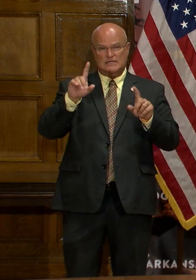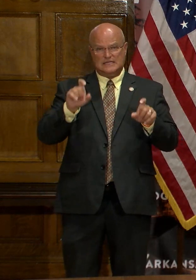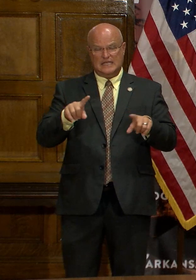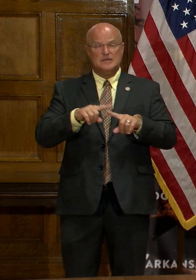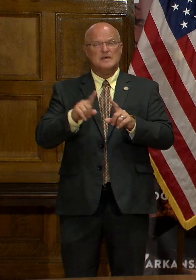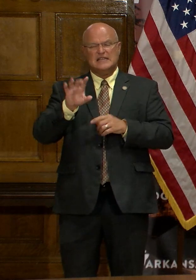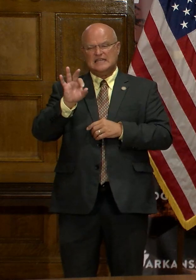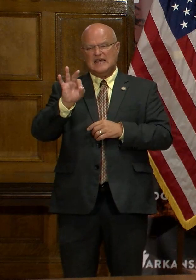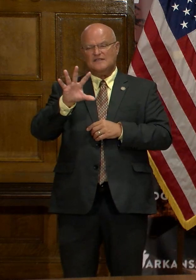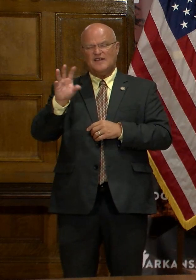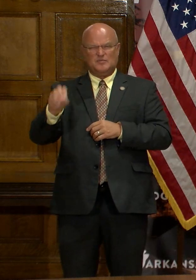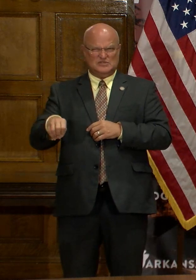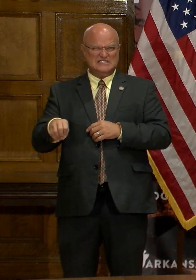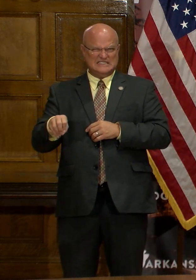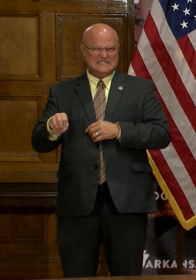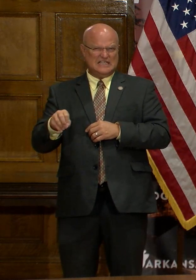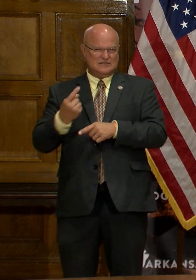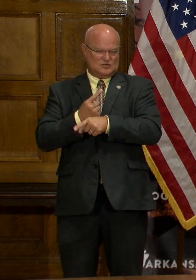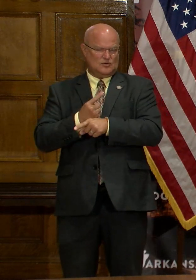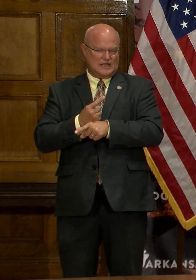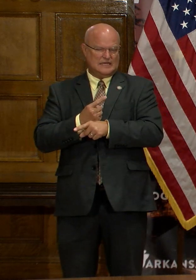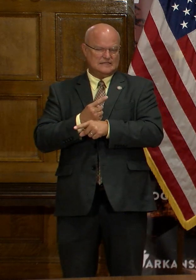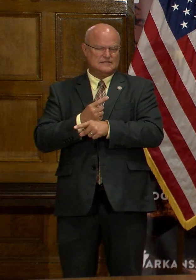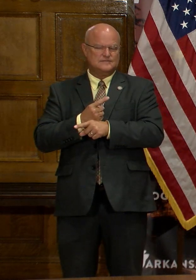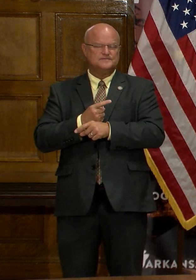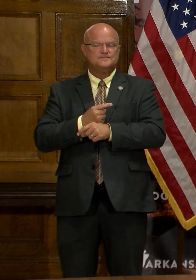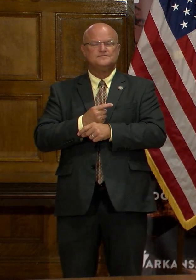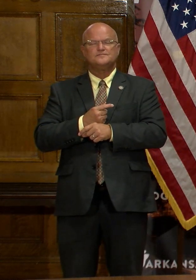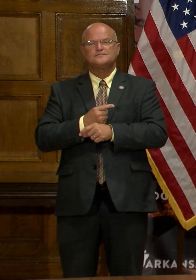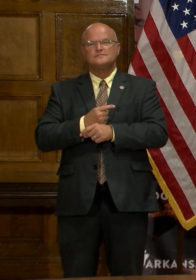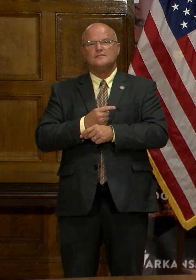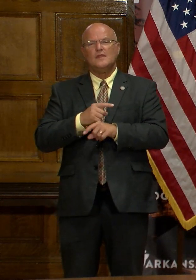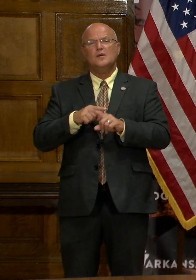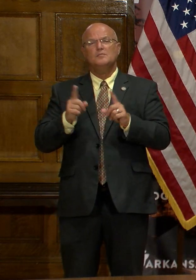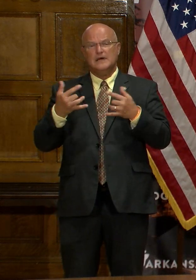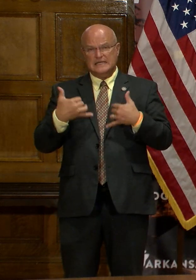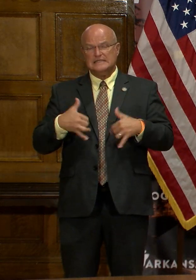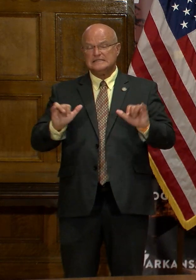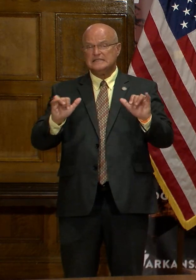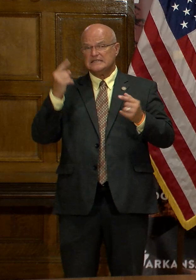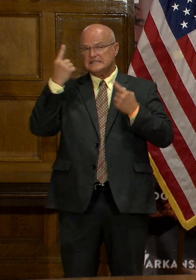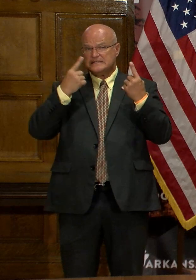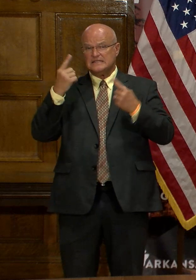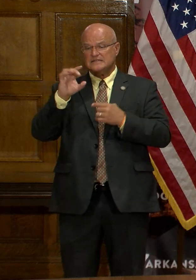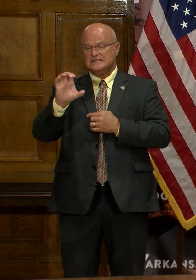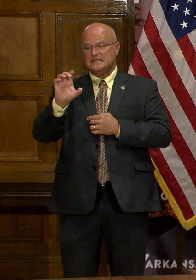it's 95% or so accurate, but it's still considered by